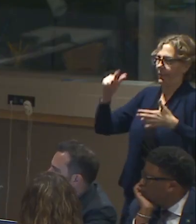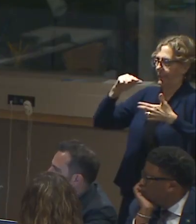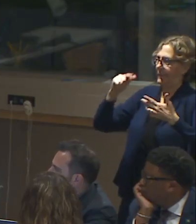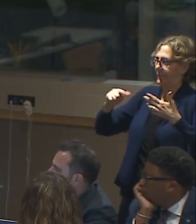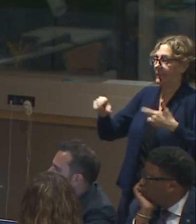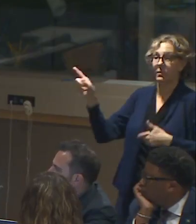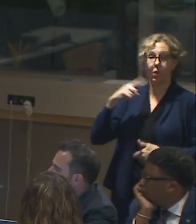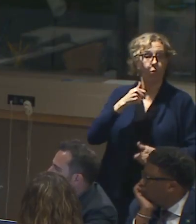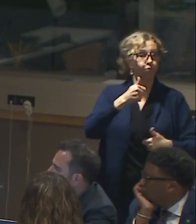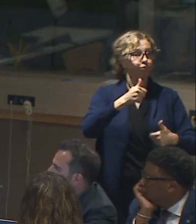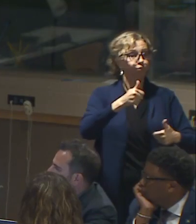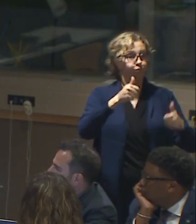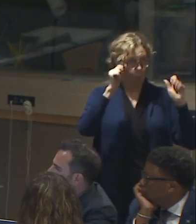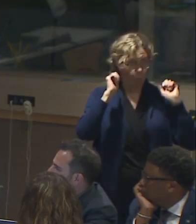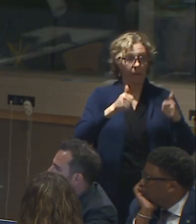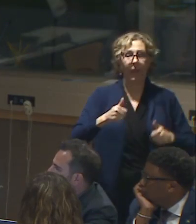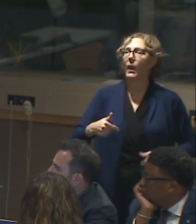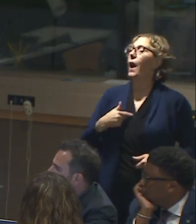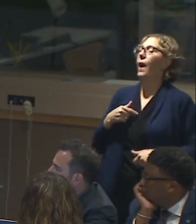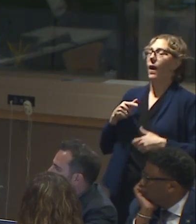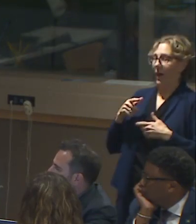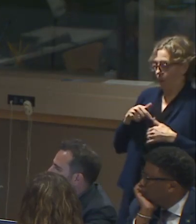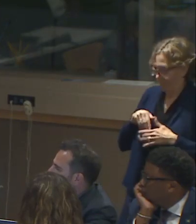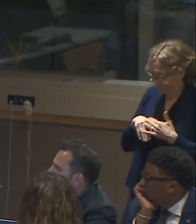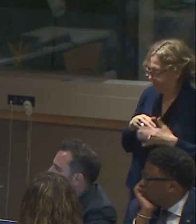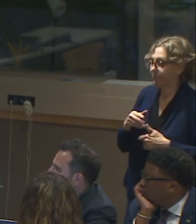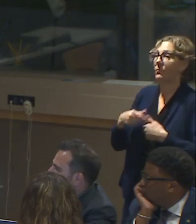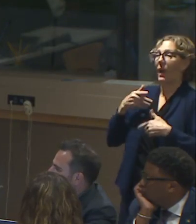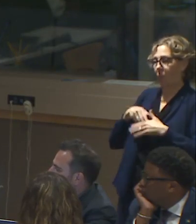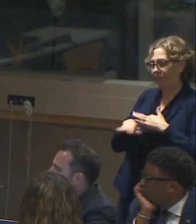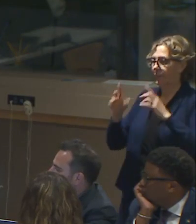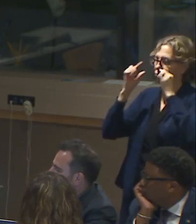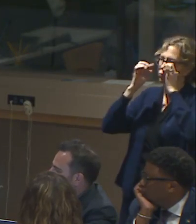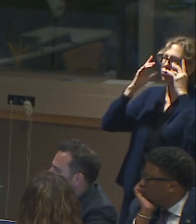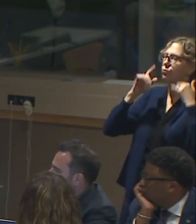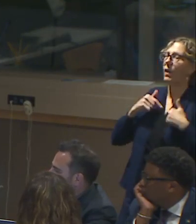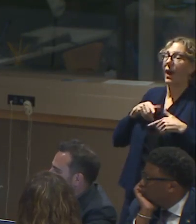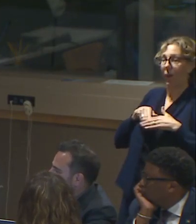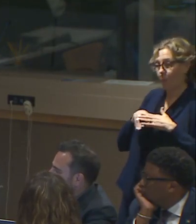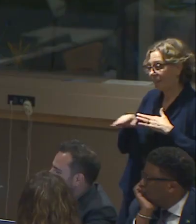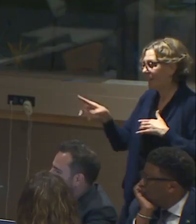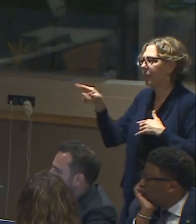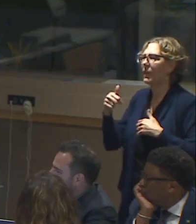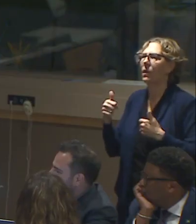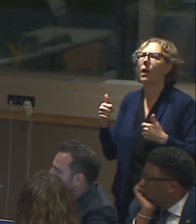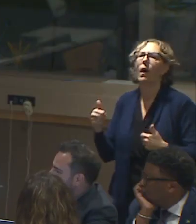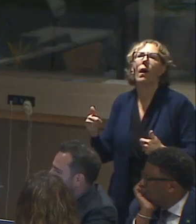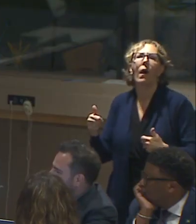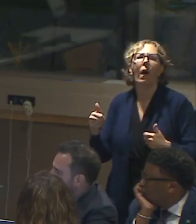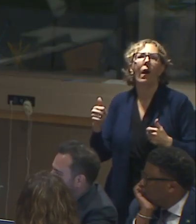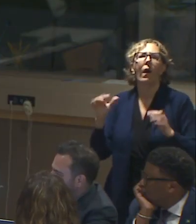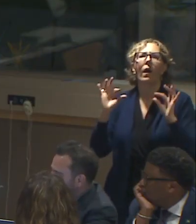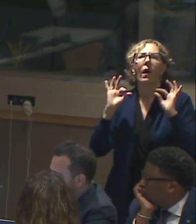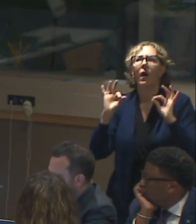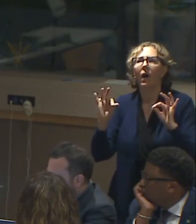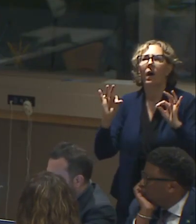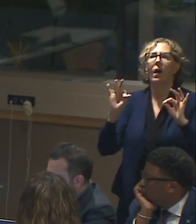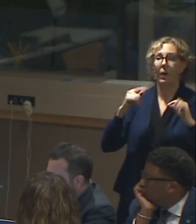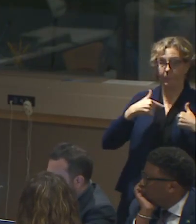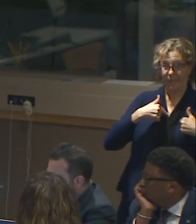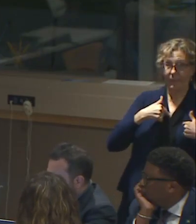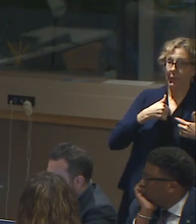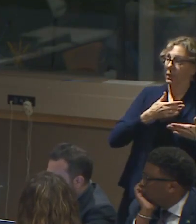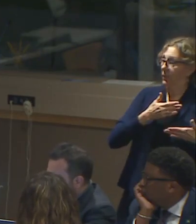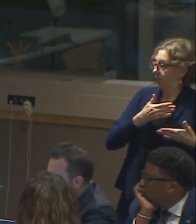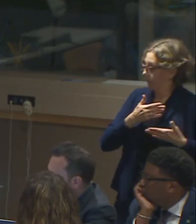first day. It was like I died and went to autism treatment heaven. They took me into a private room. They kept the lighting